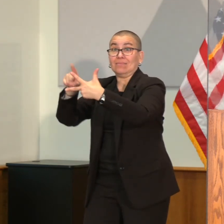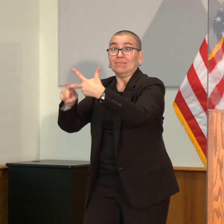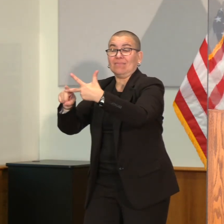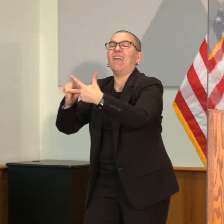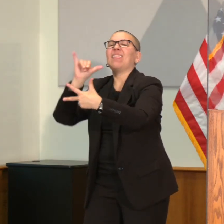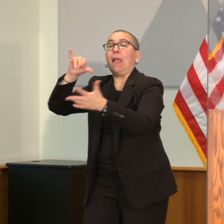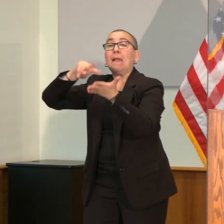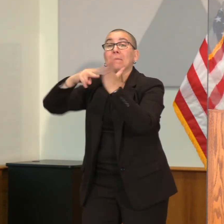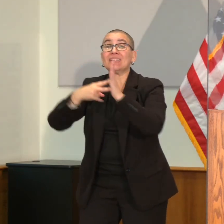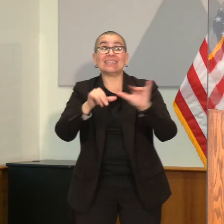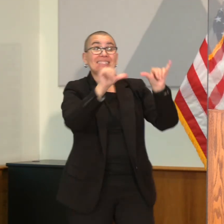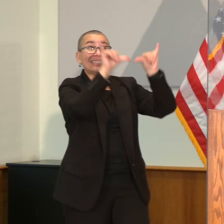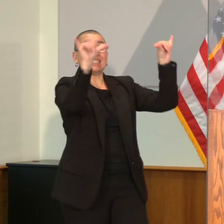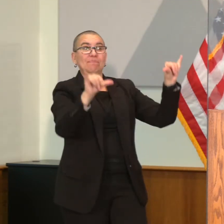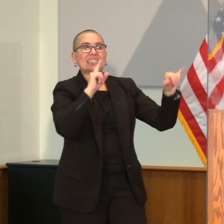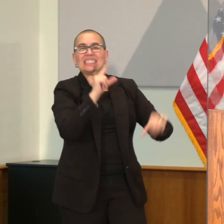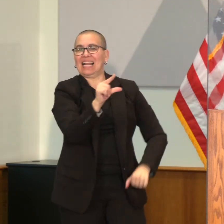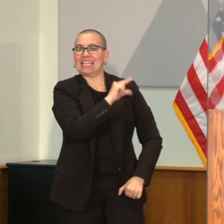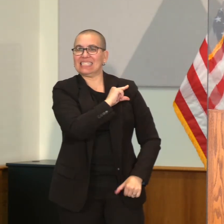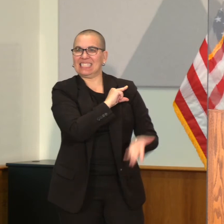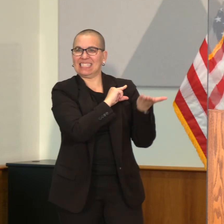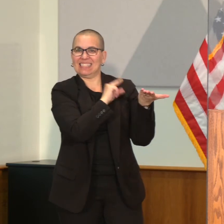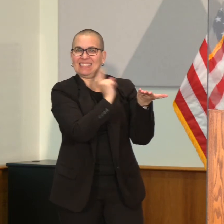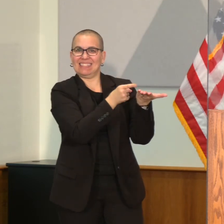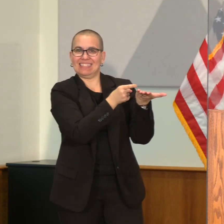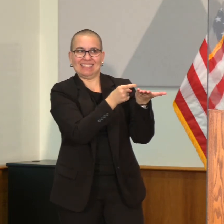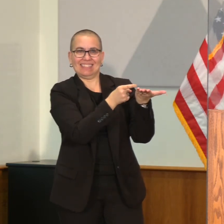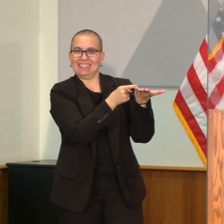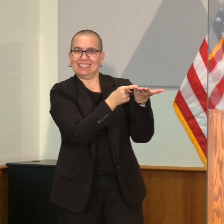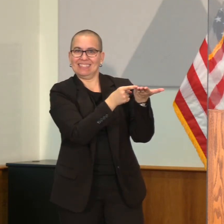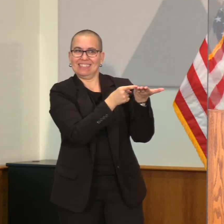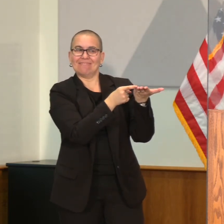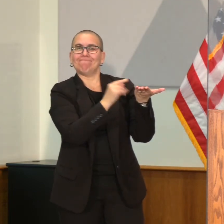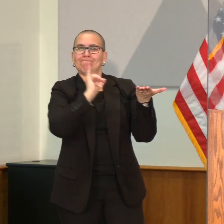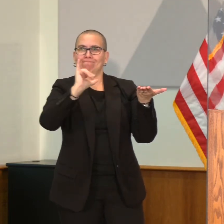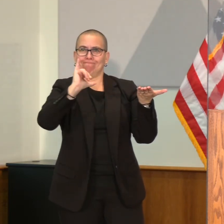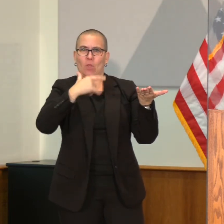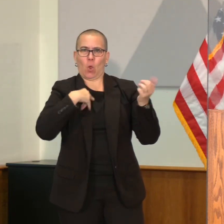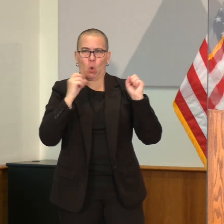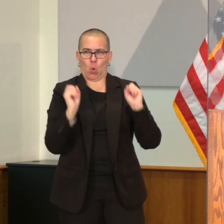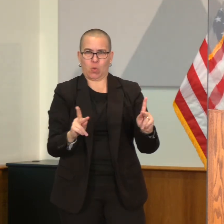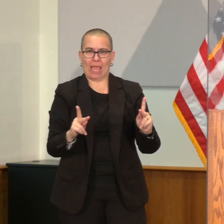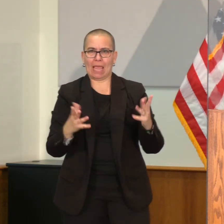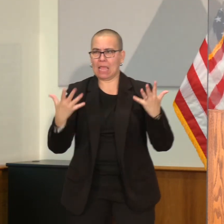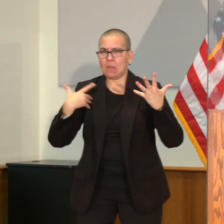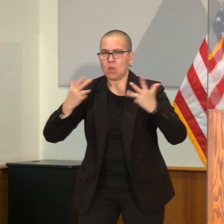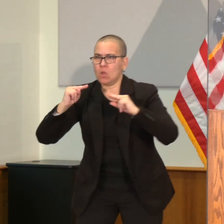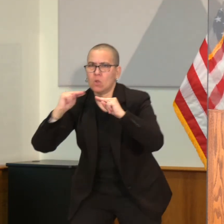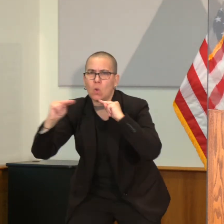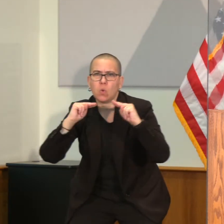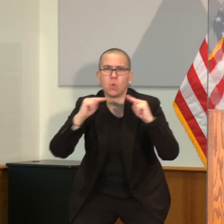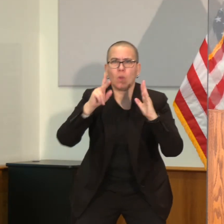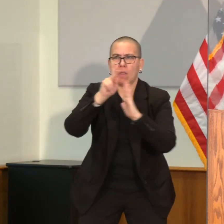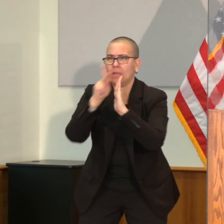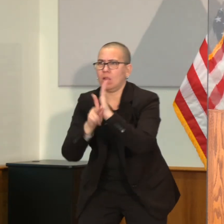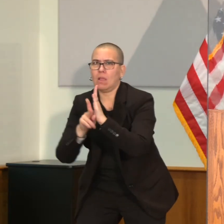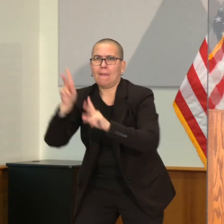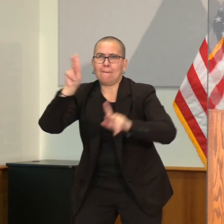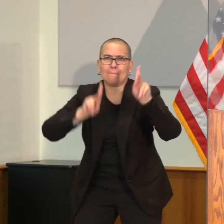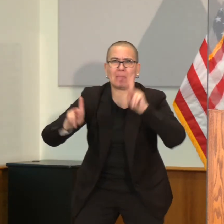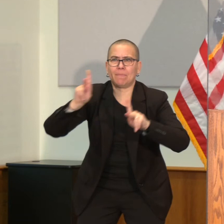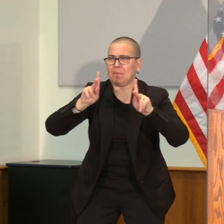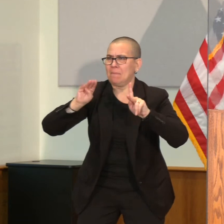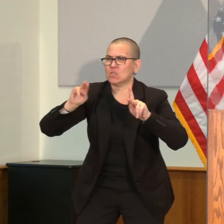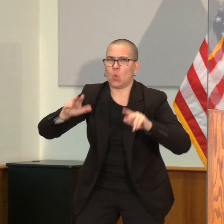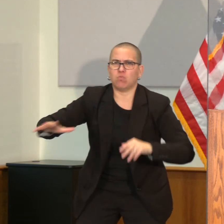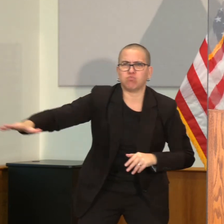reality. As we enter negotiations, I recognize that this is a moment where all Minnesotans of conscience fear that Black Lives Mattering